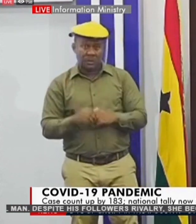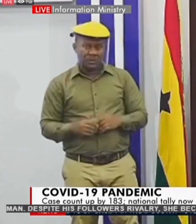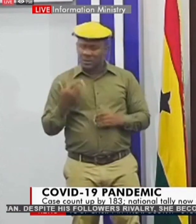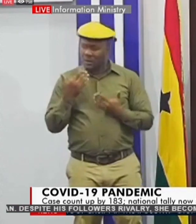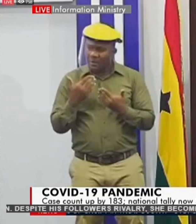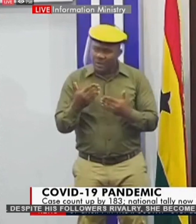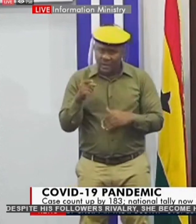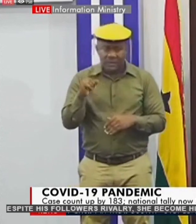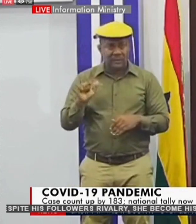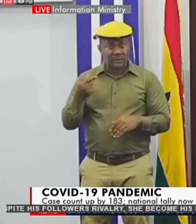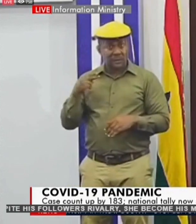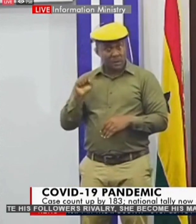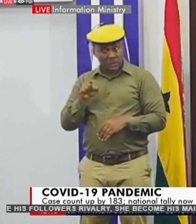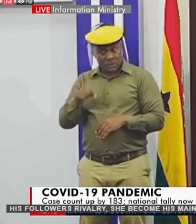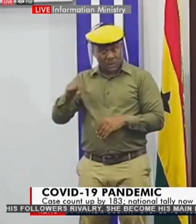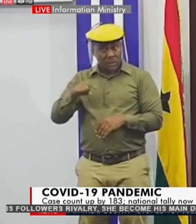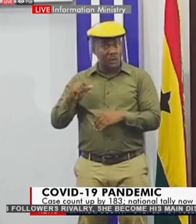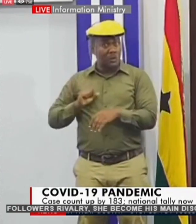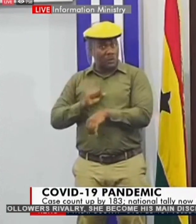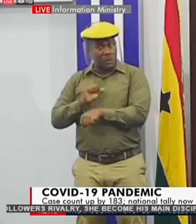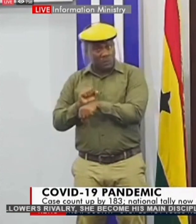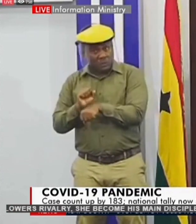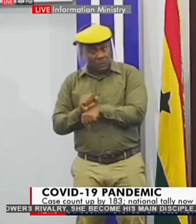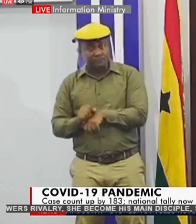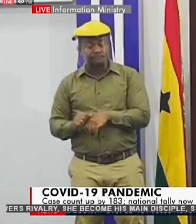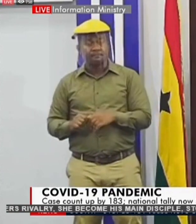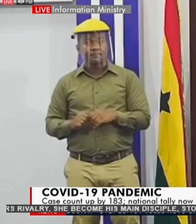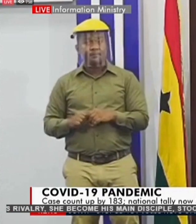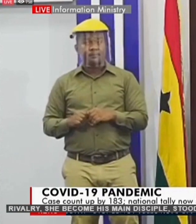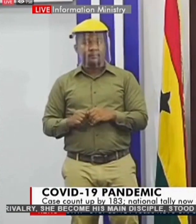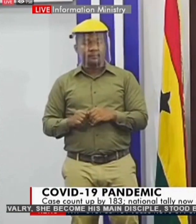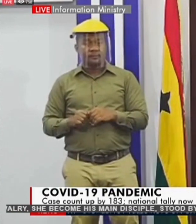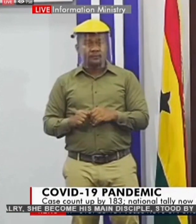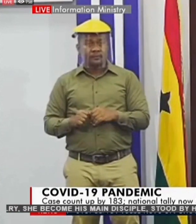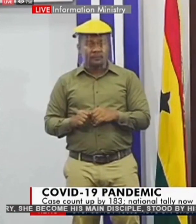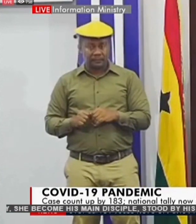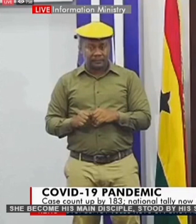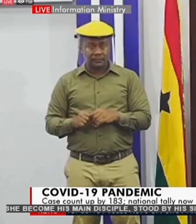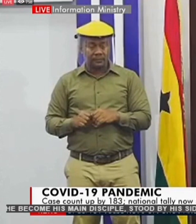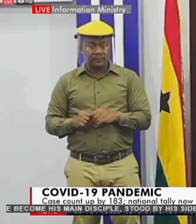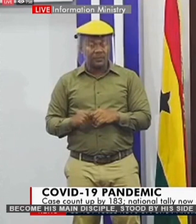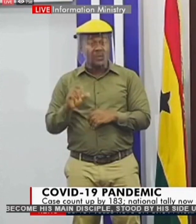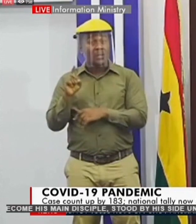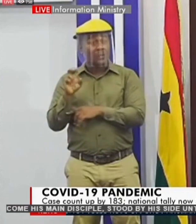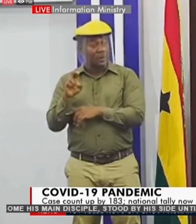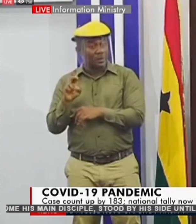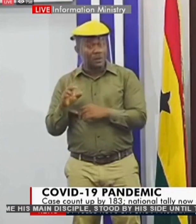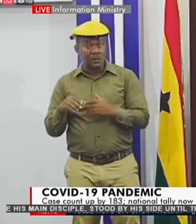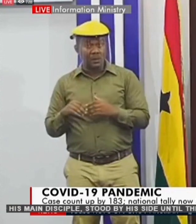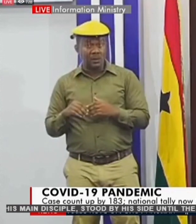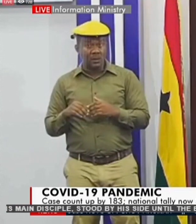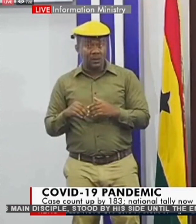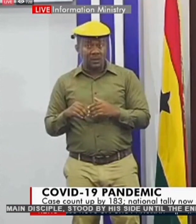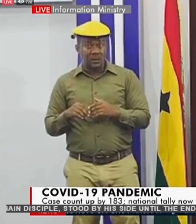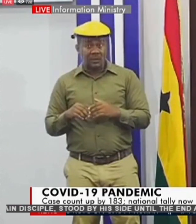our colleagues at the Ghana Health Service Disease Surveillance, headed by Dr. Franklin Bedu, Dr. Franklin